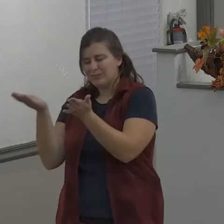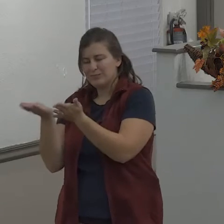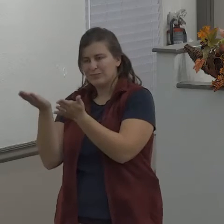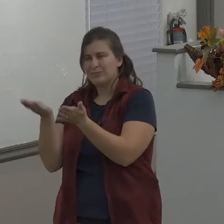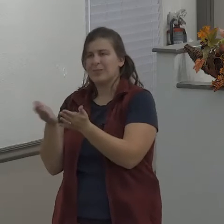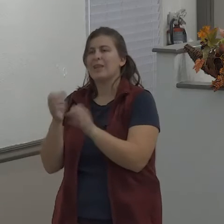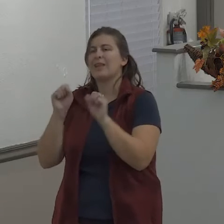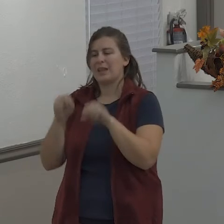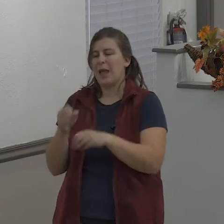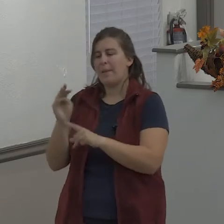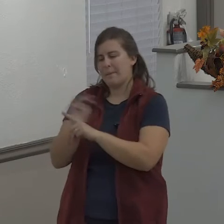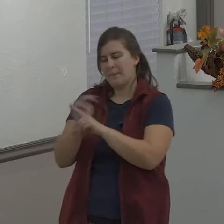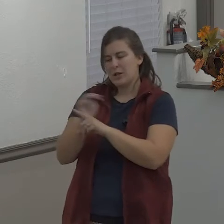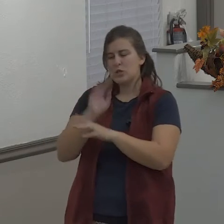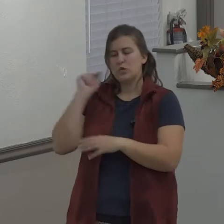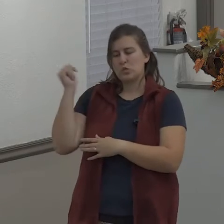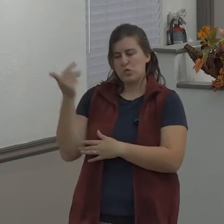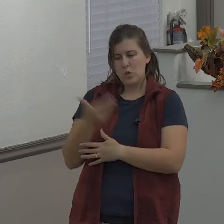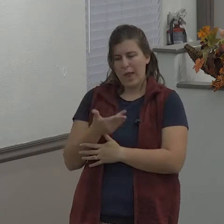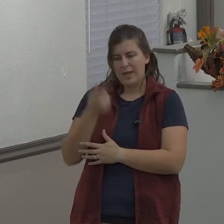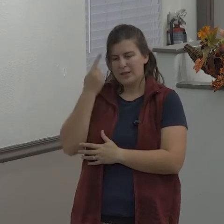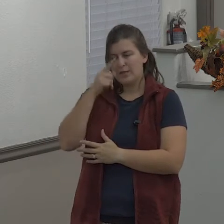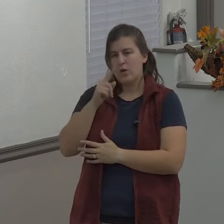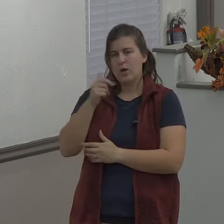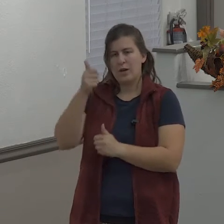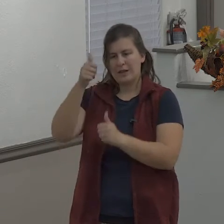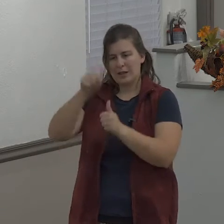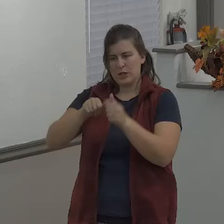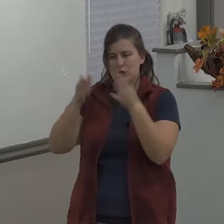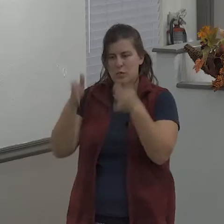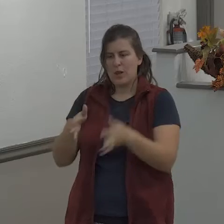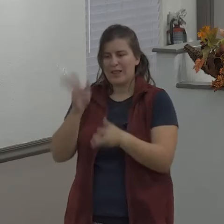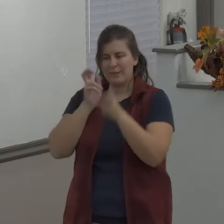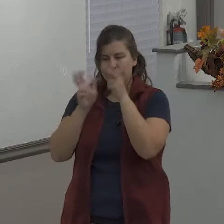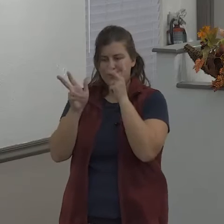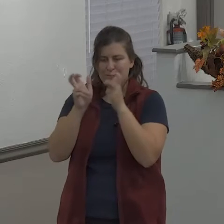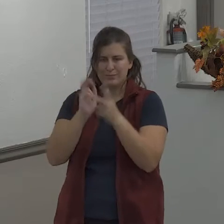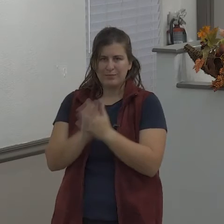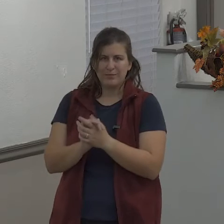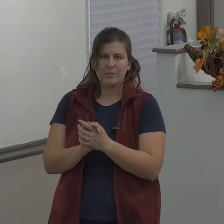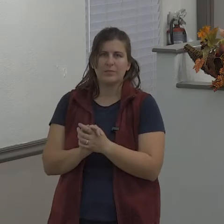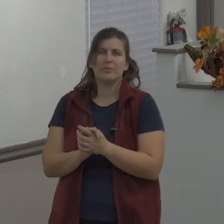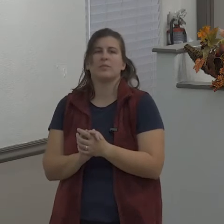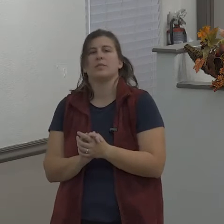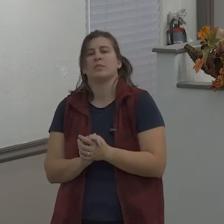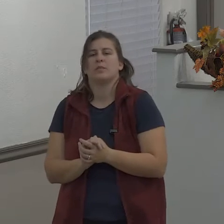edifying, that it may minister grace unto the hearers.